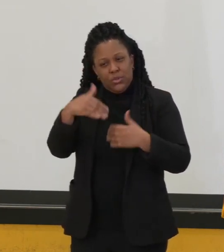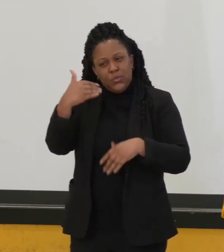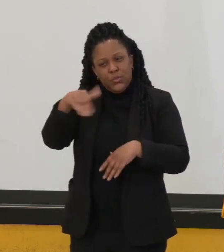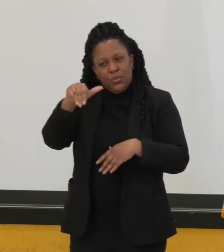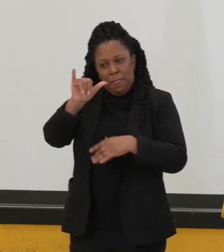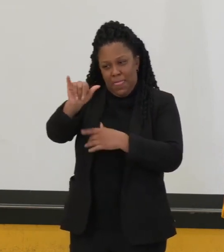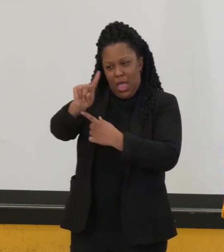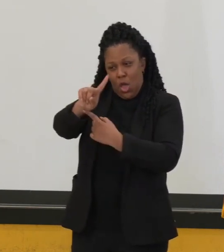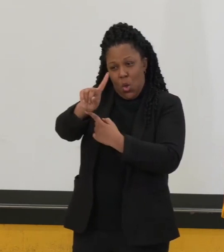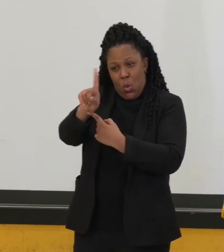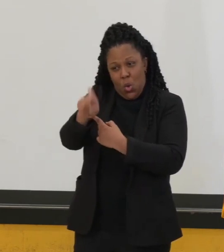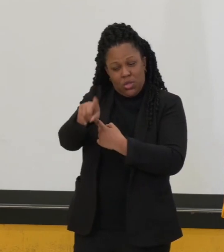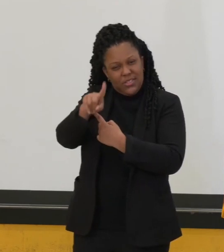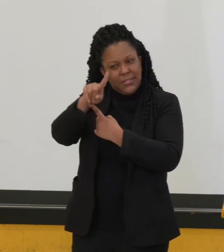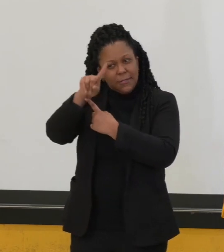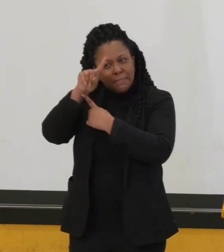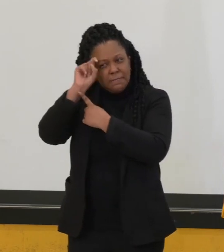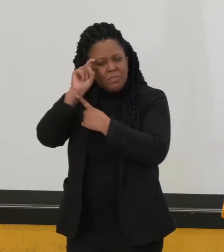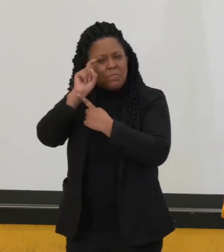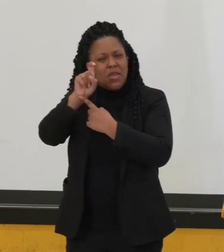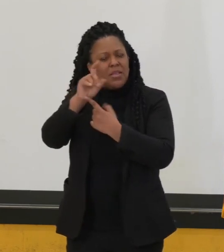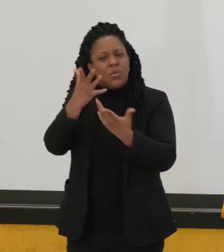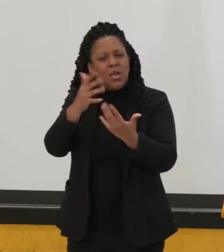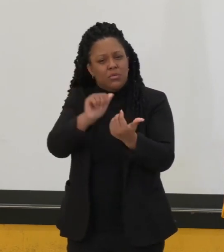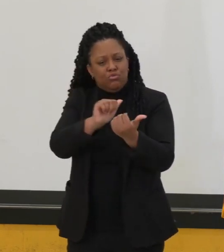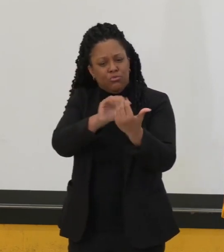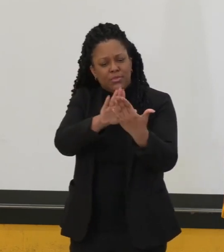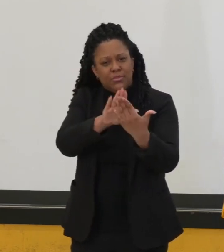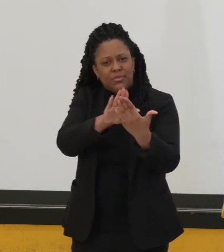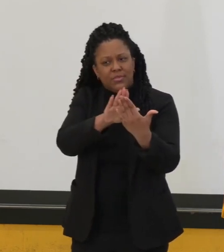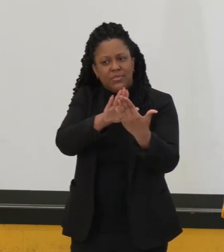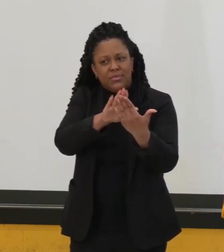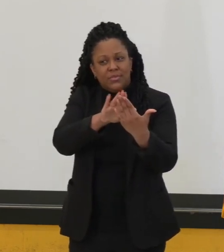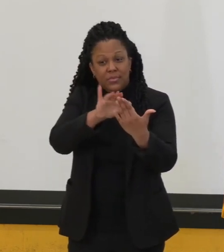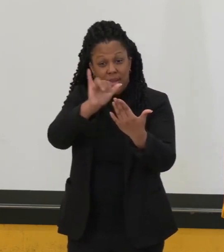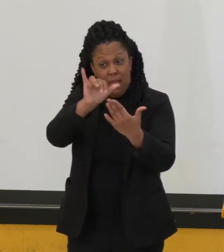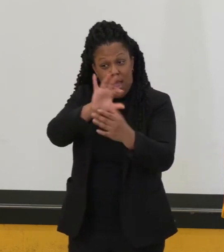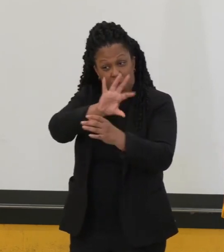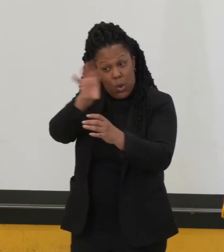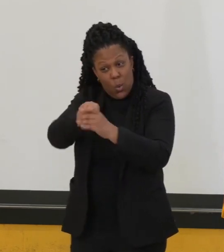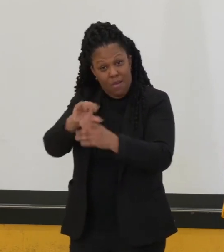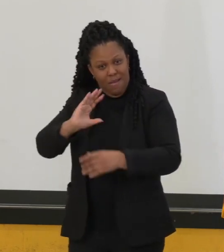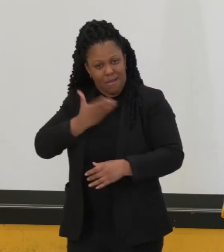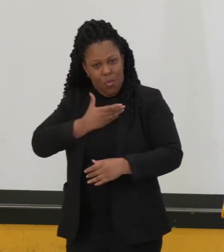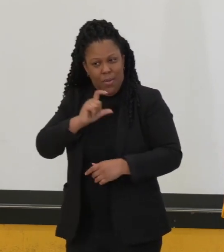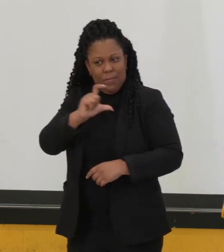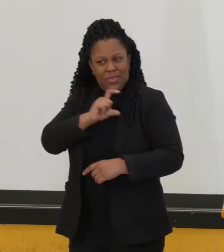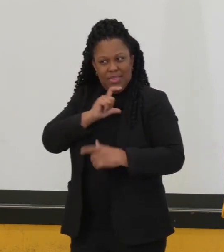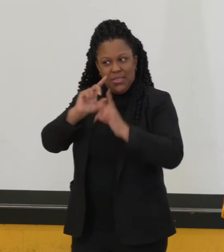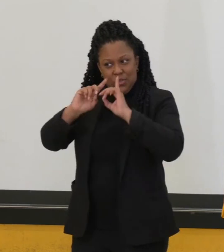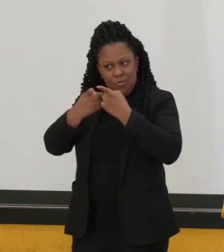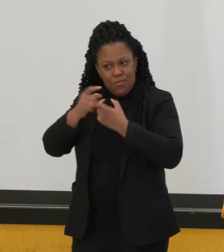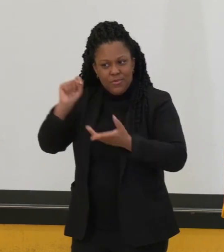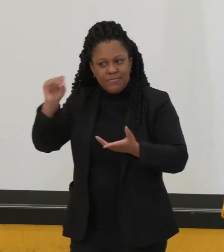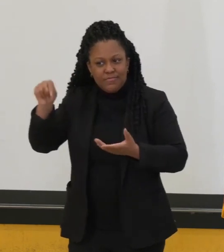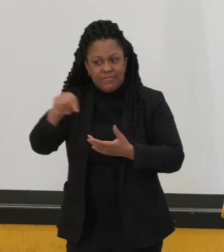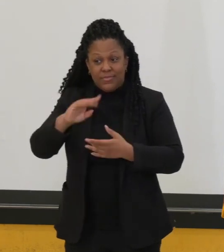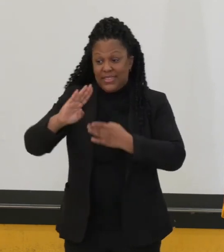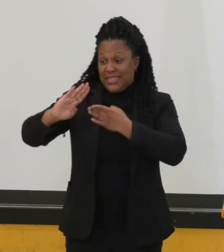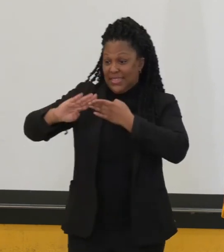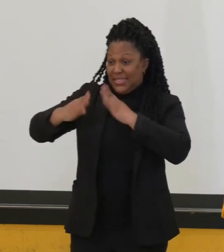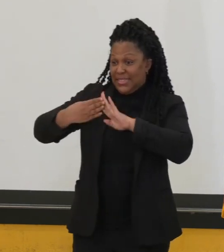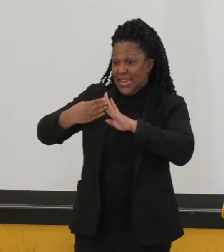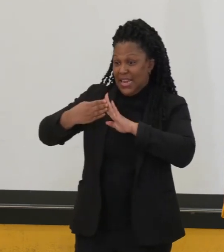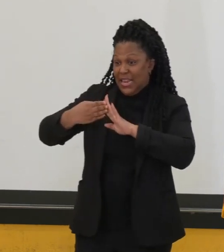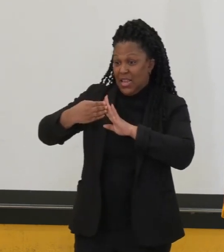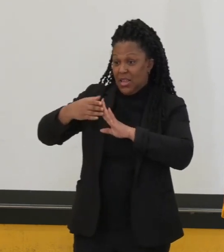questions. We have to address them in our police departments. We have to address them in our city halls. We have to address them in our